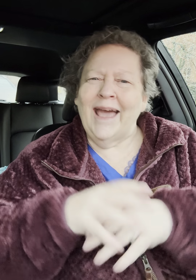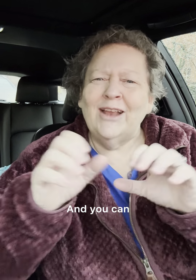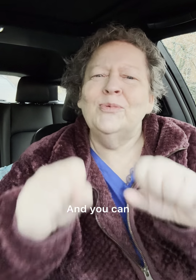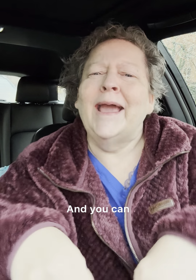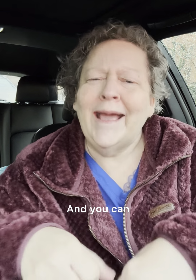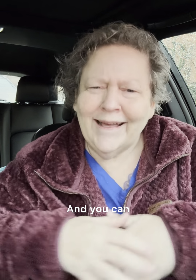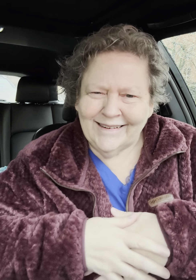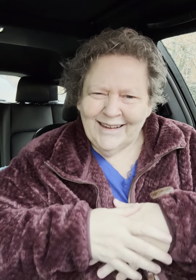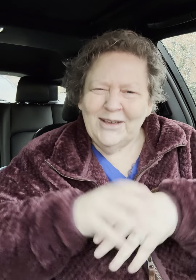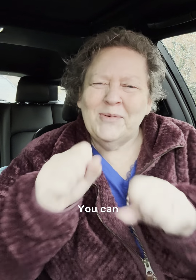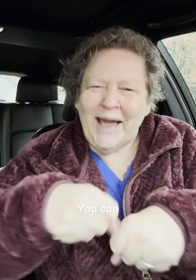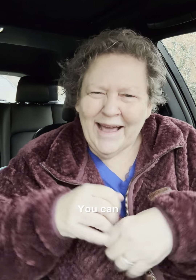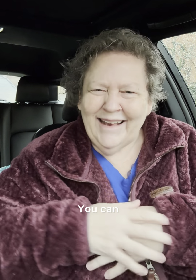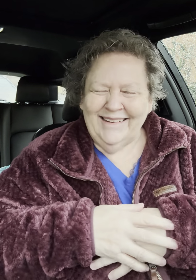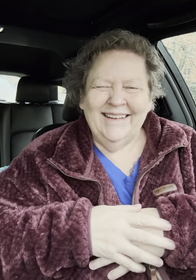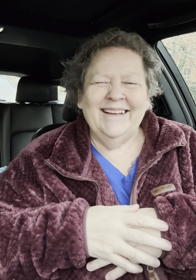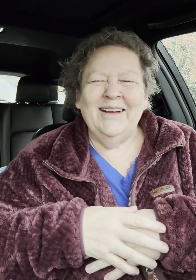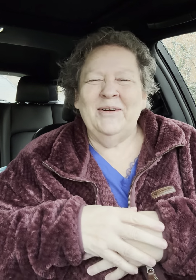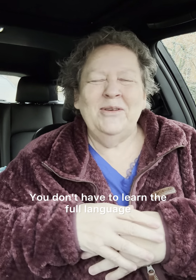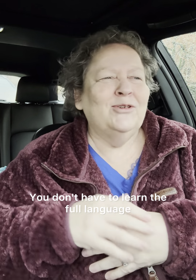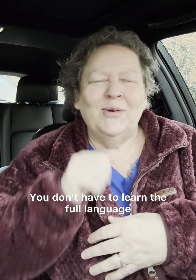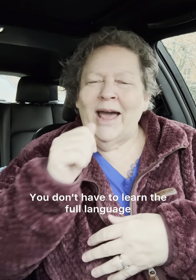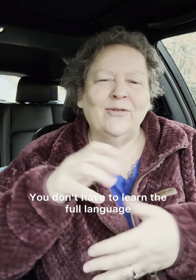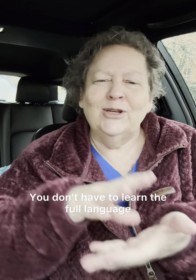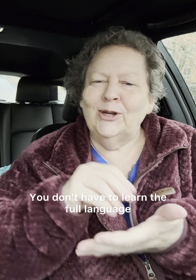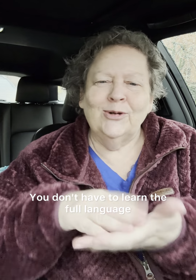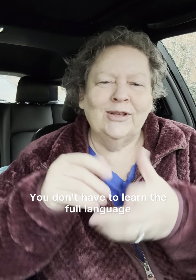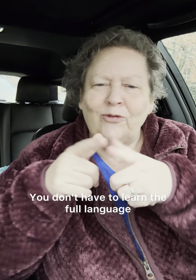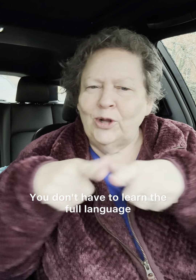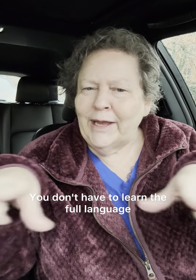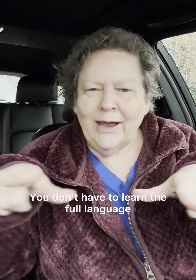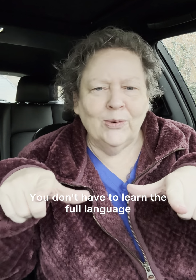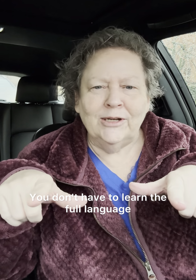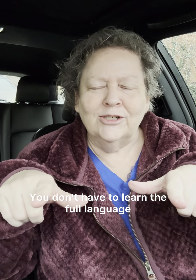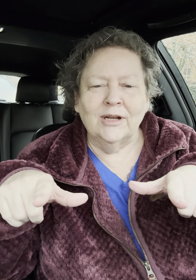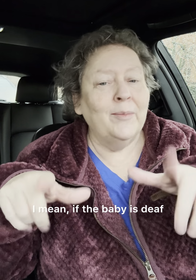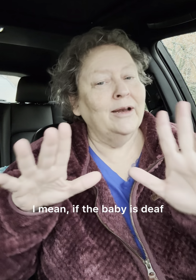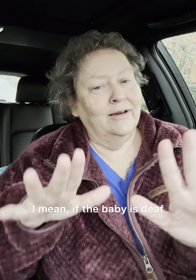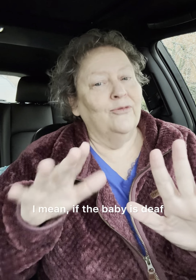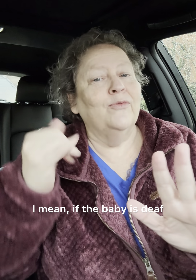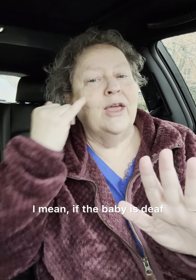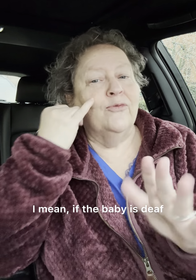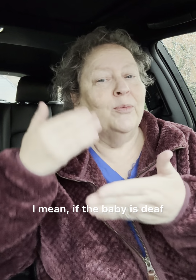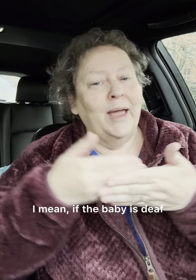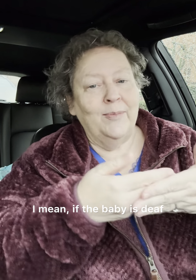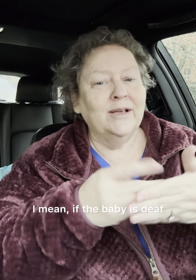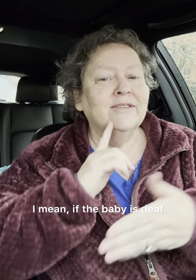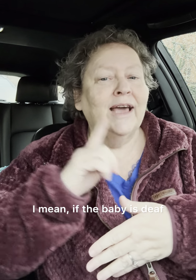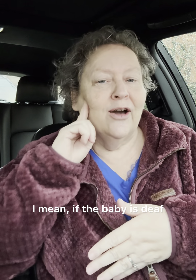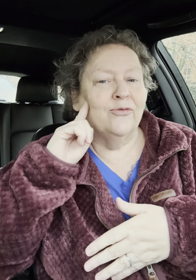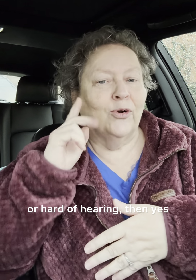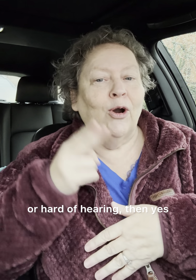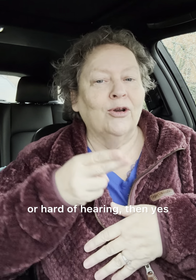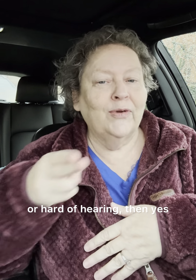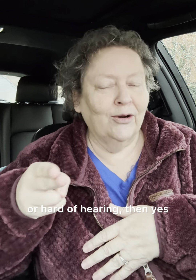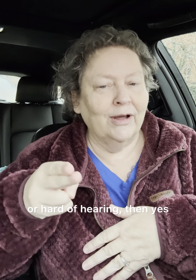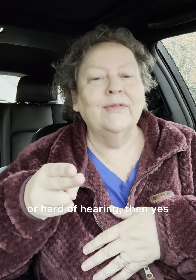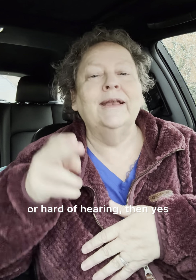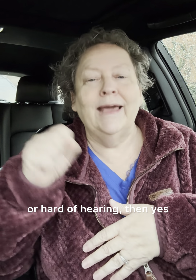you can. You don't have to learn the full language. I mean, if the baby is deaf or hard of hearing, then